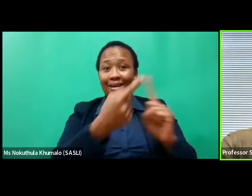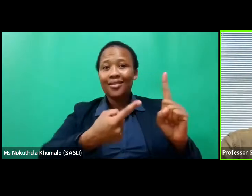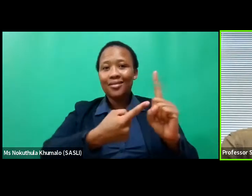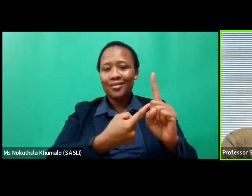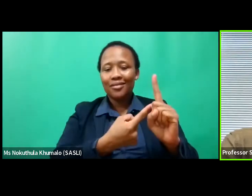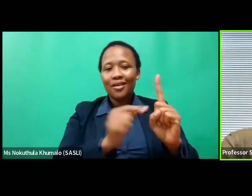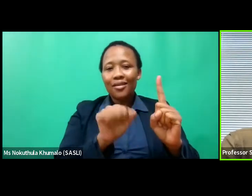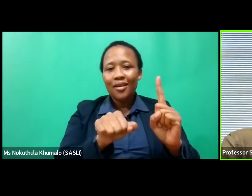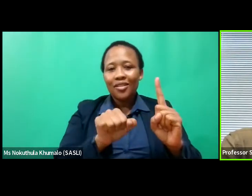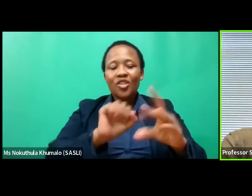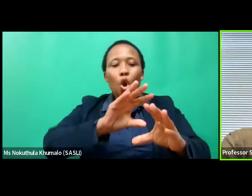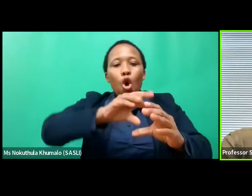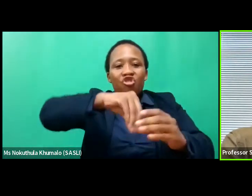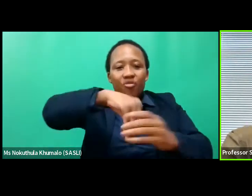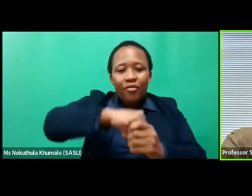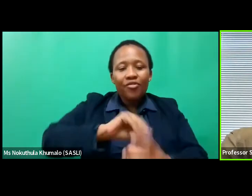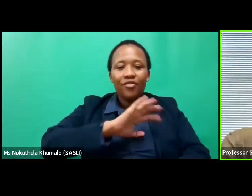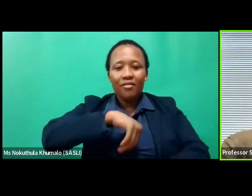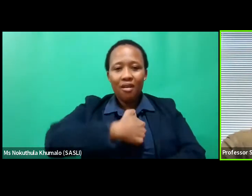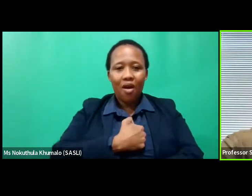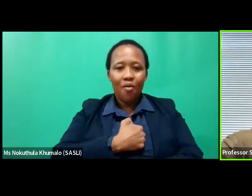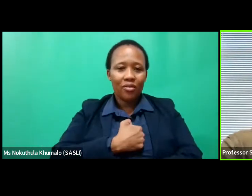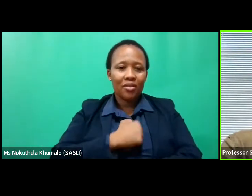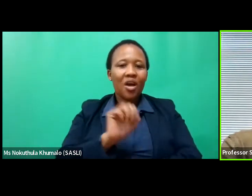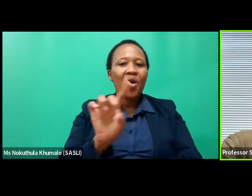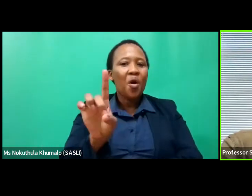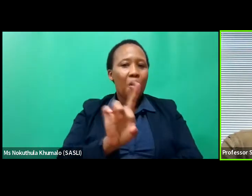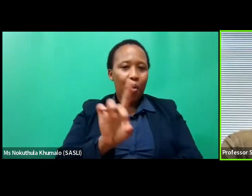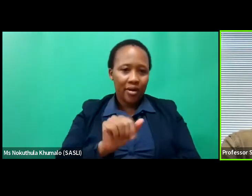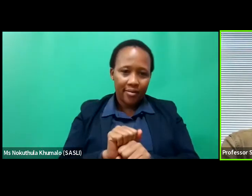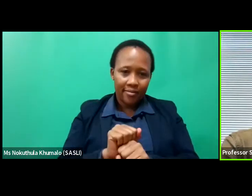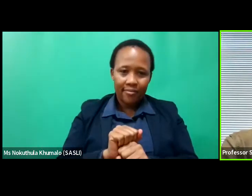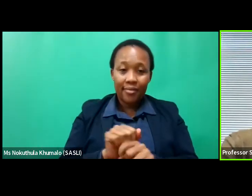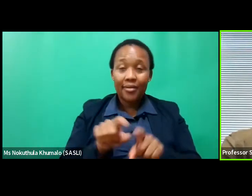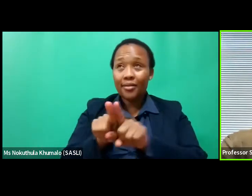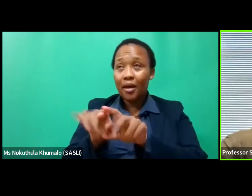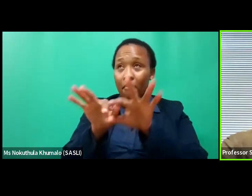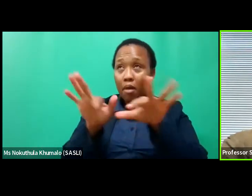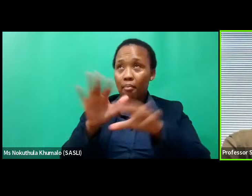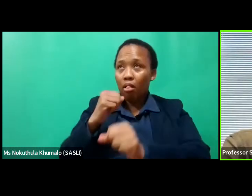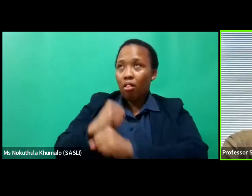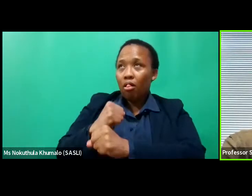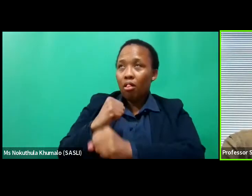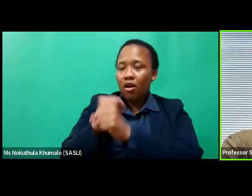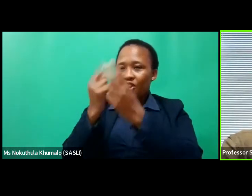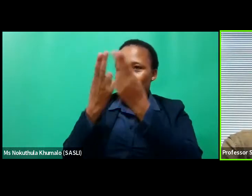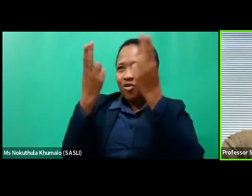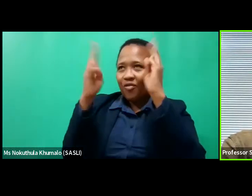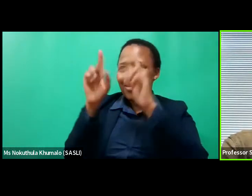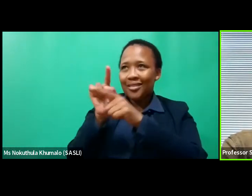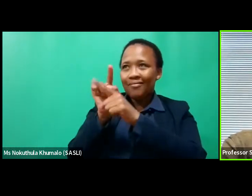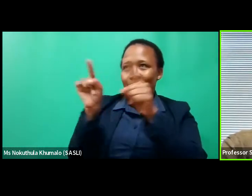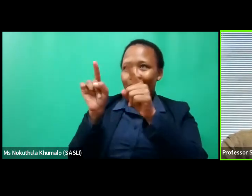And as people who are affiliated to universities, what contribution do we